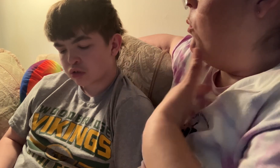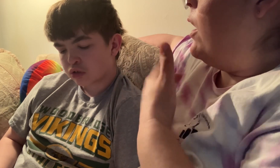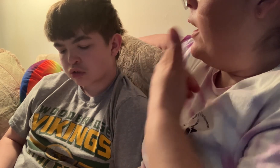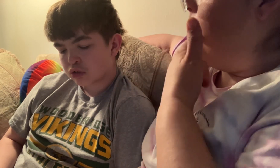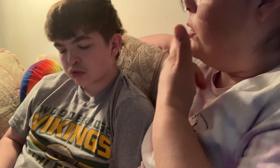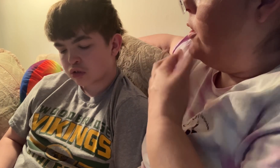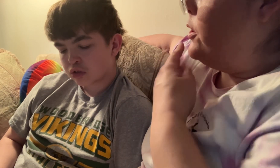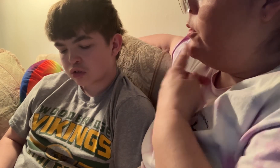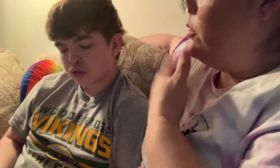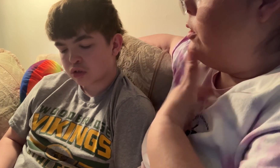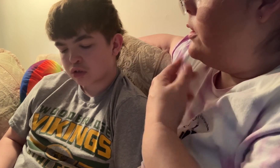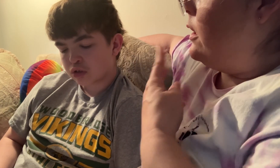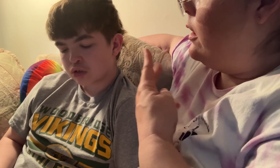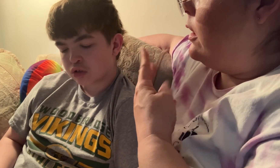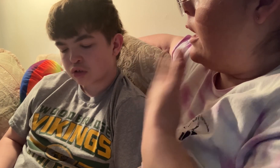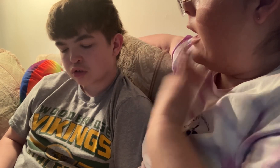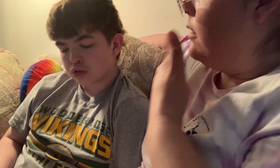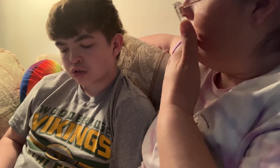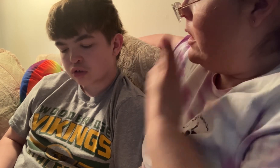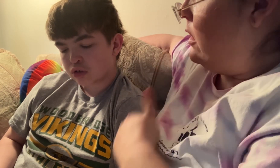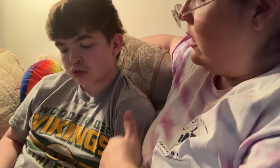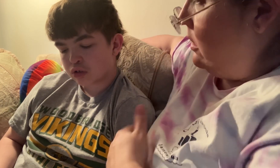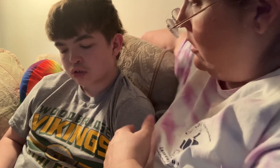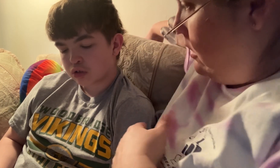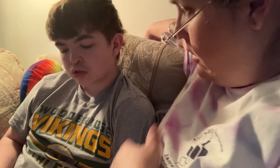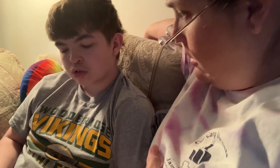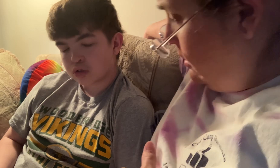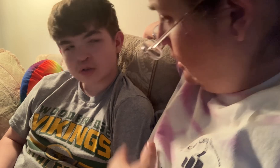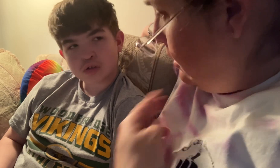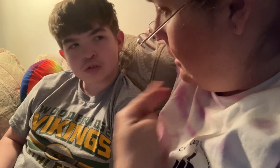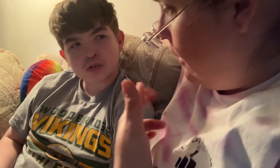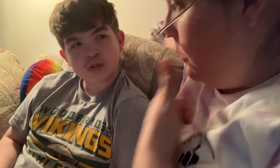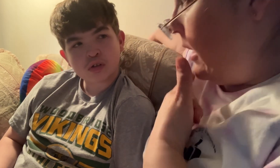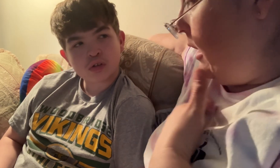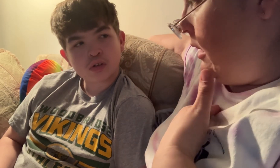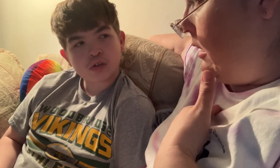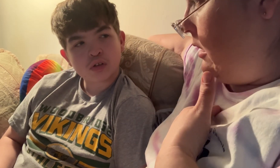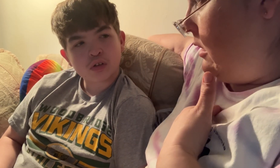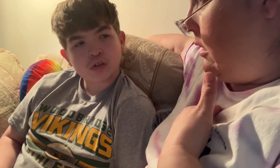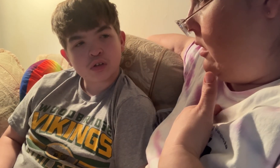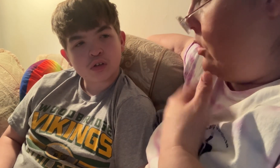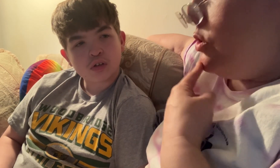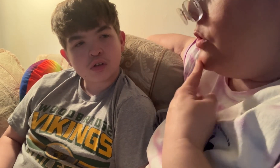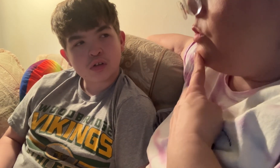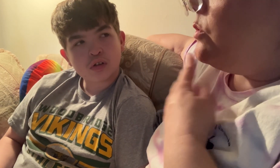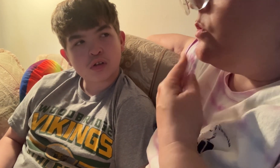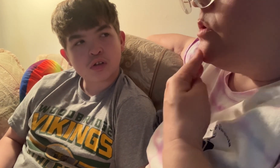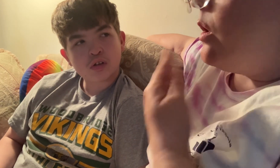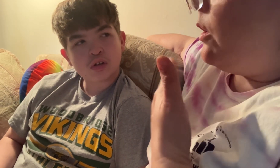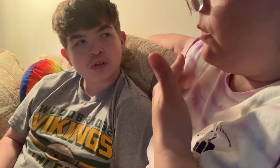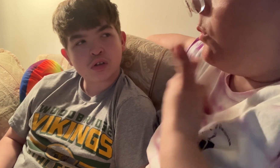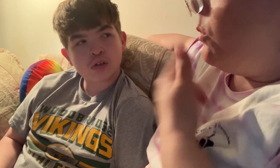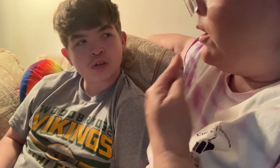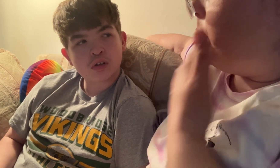Why were you looking at me that way? Do you not want me